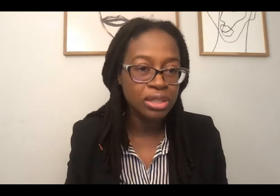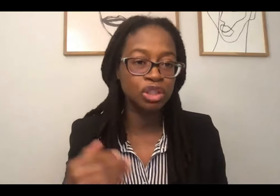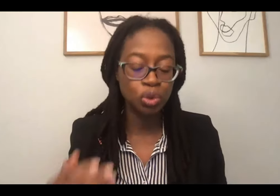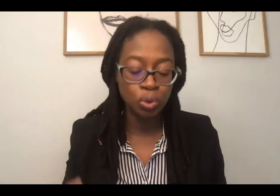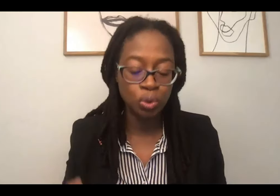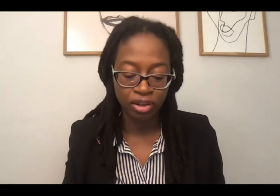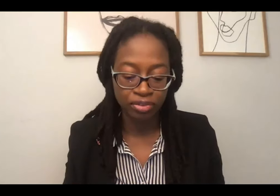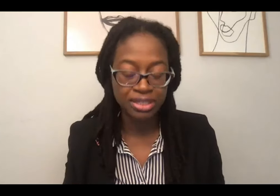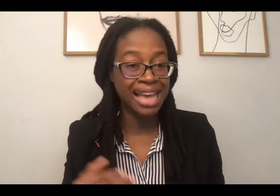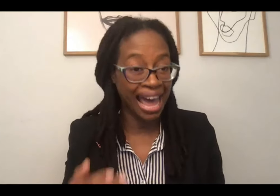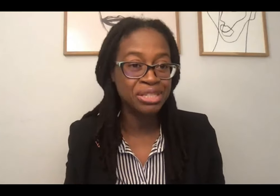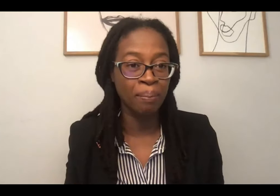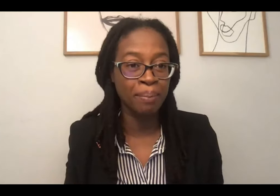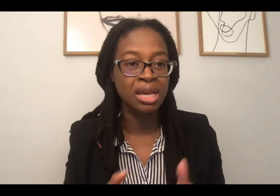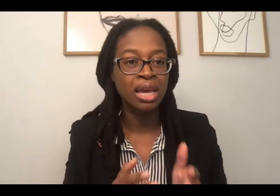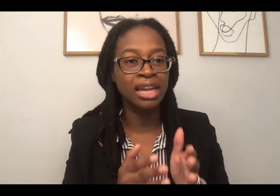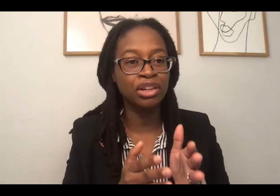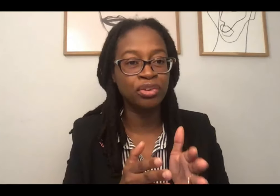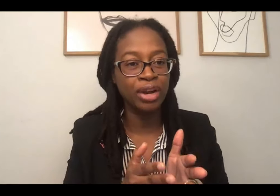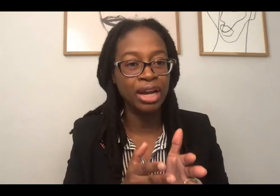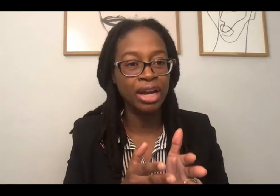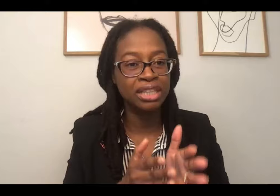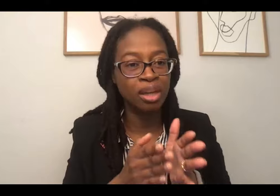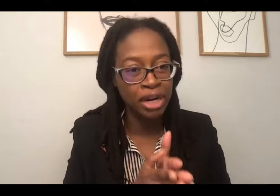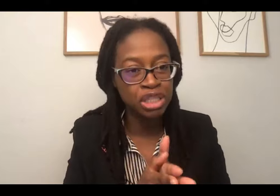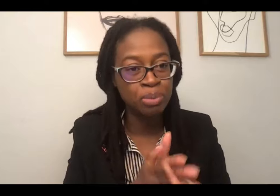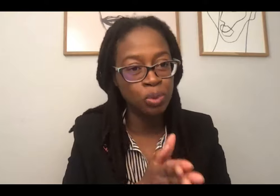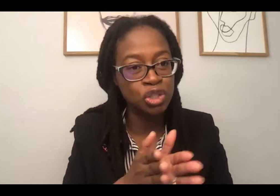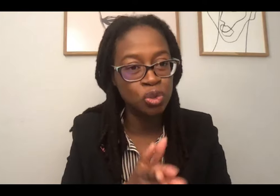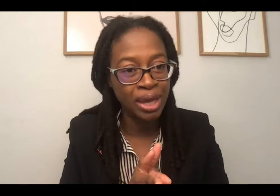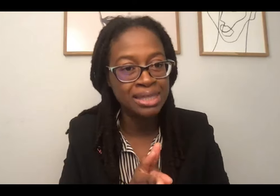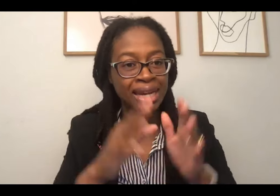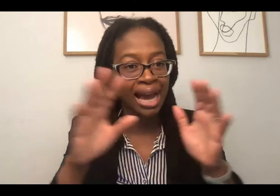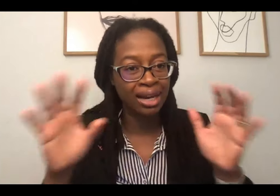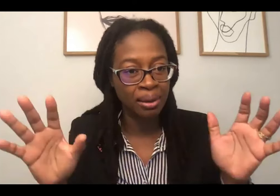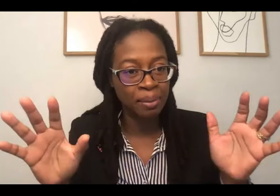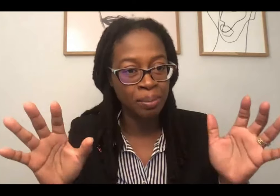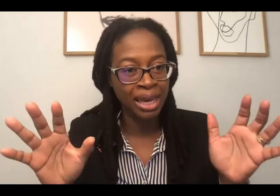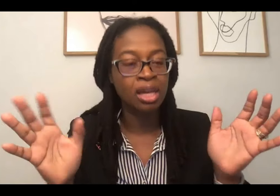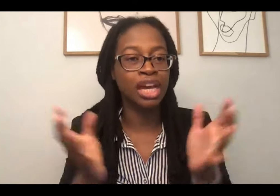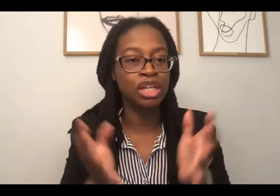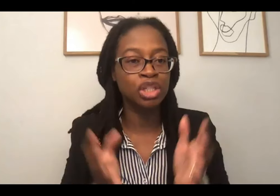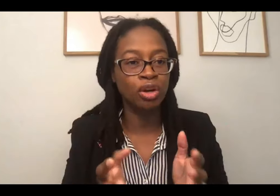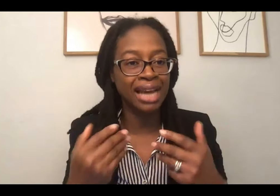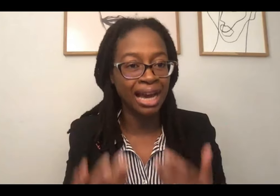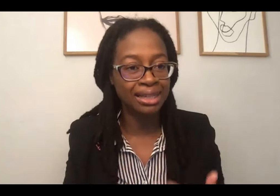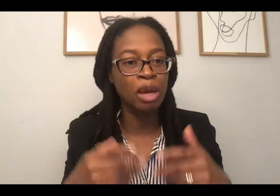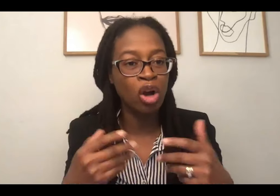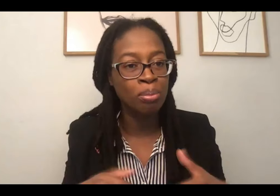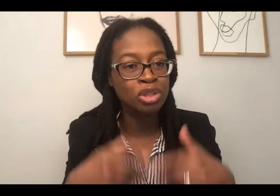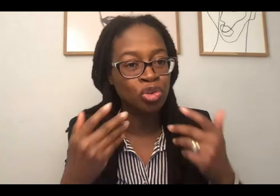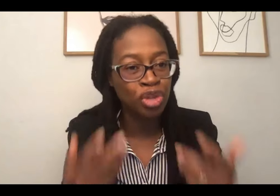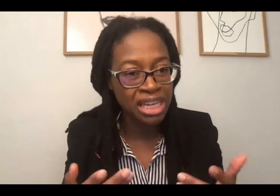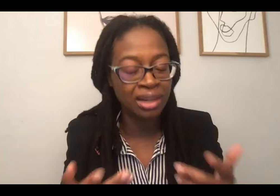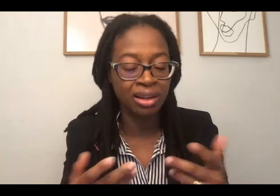student services and development that creates a bridge between students and the academic domain to ensure that access becomes